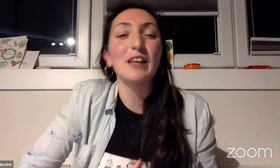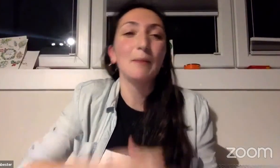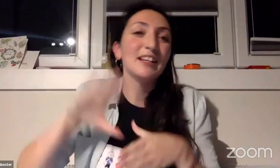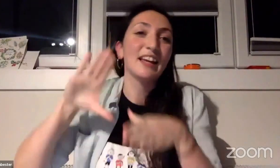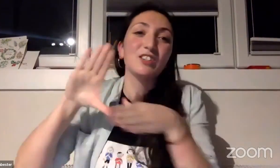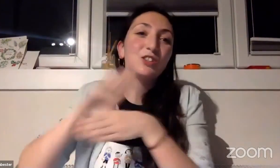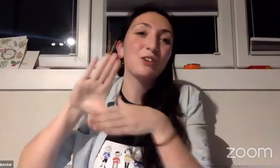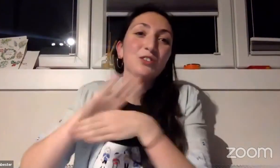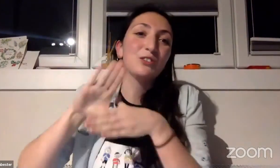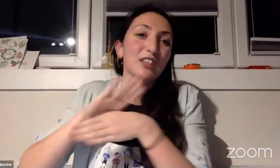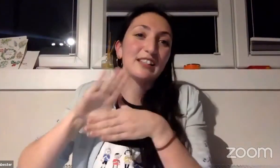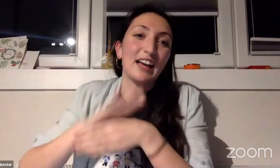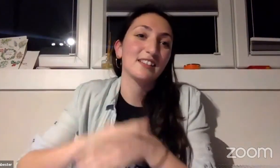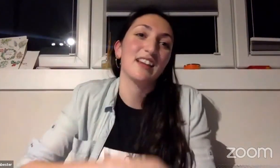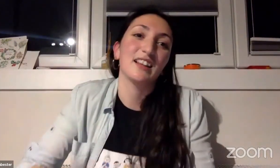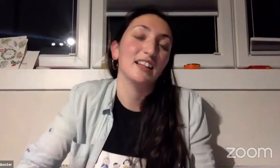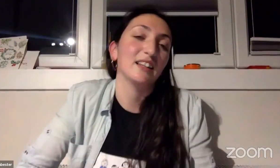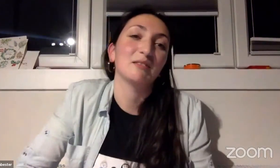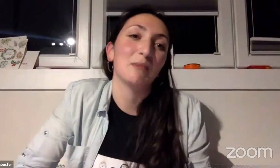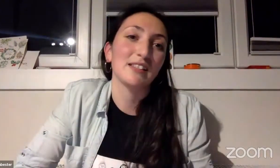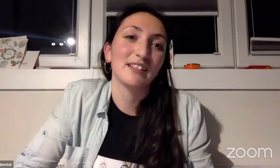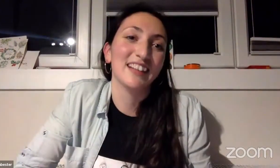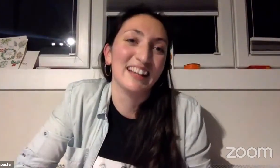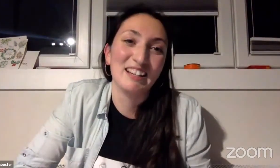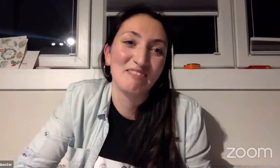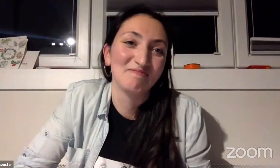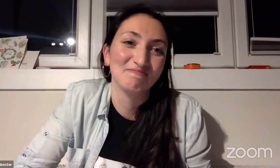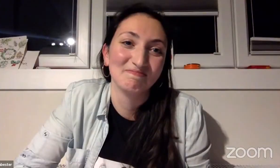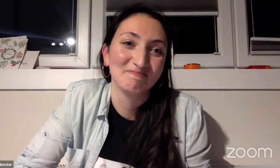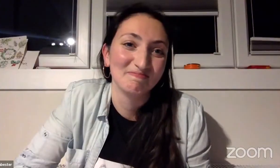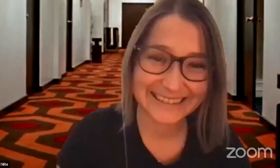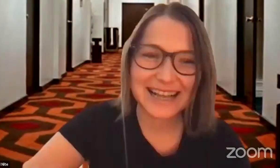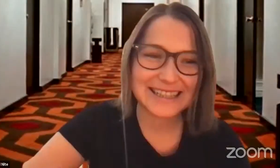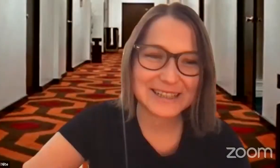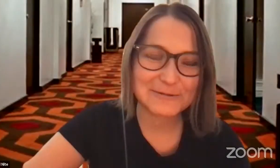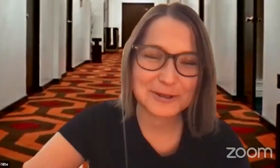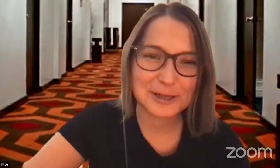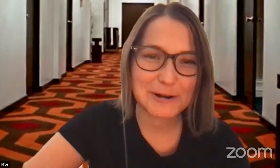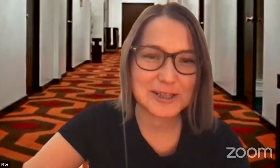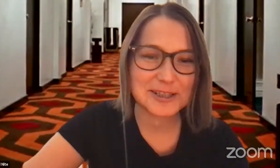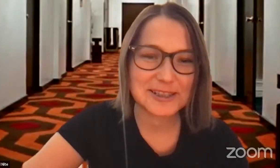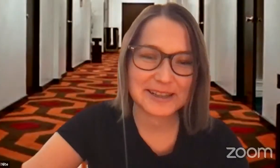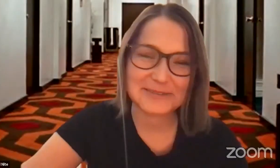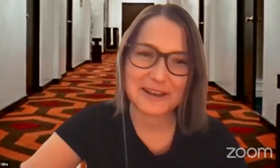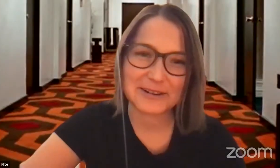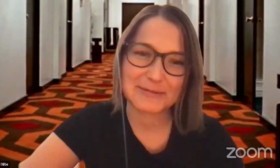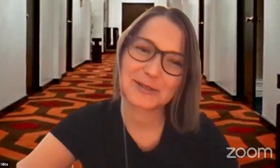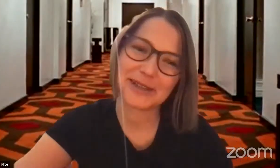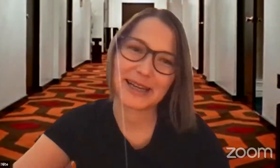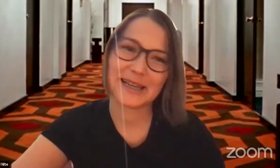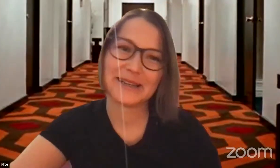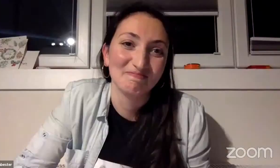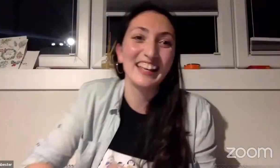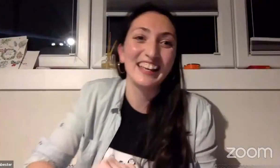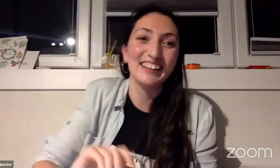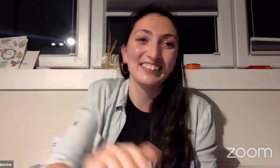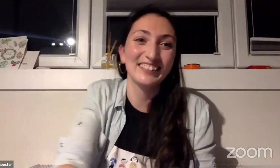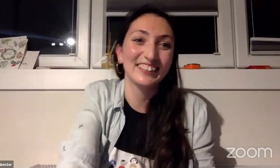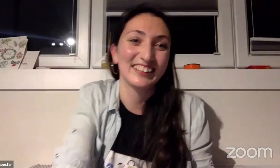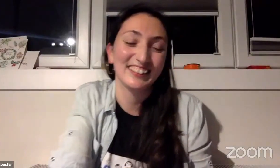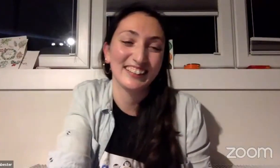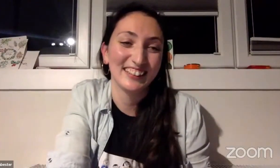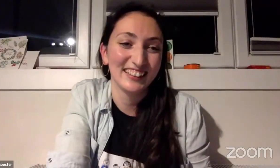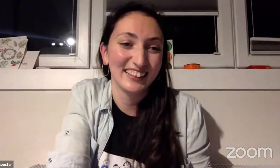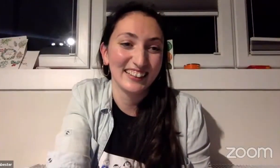yeah, but just don't do this accidentally, basically. Well, that's it for the questions. Thank you very much, Micaela. Thank